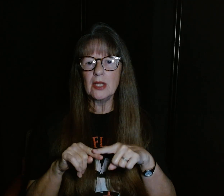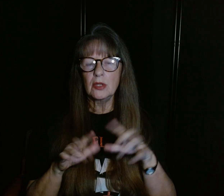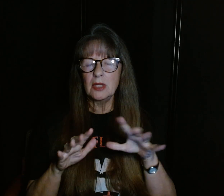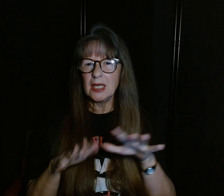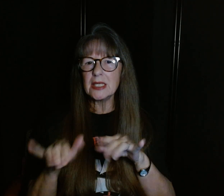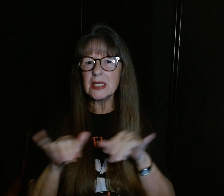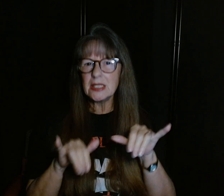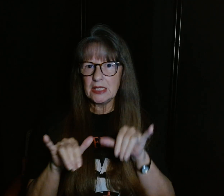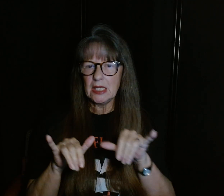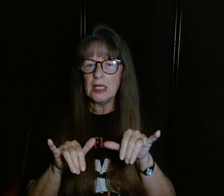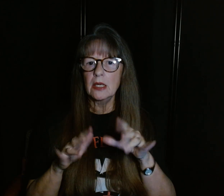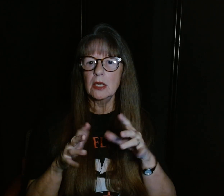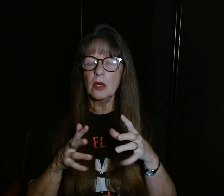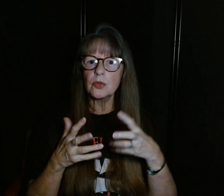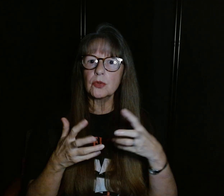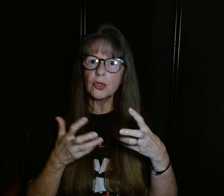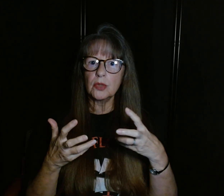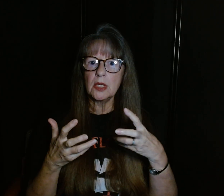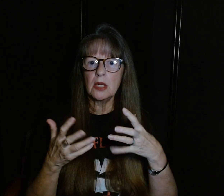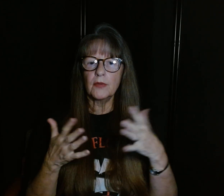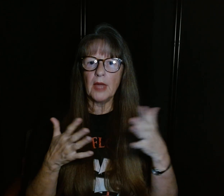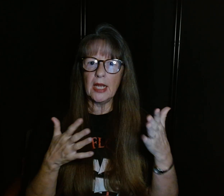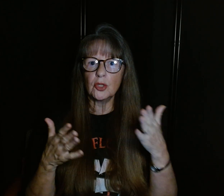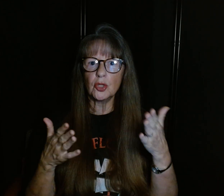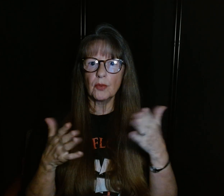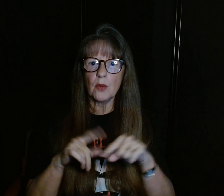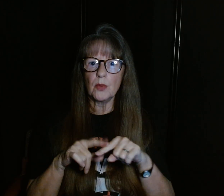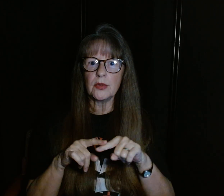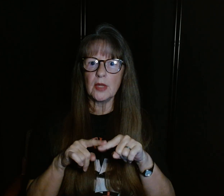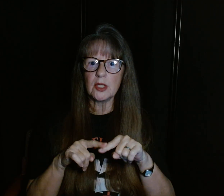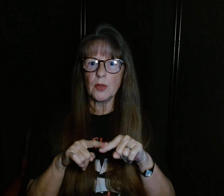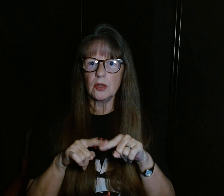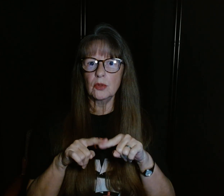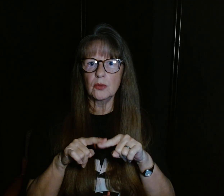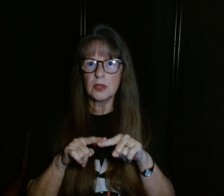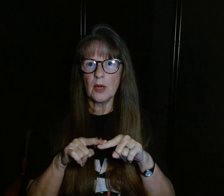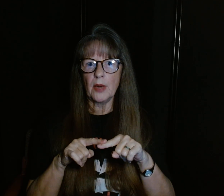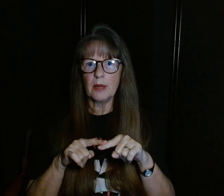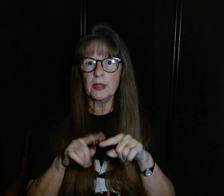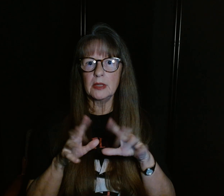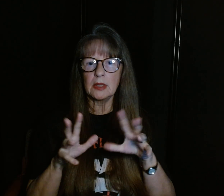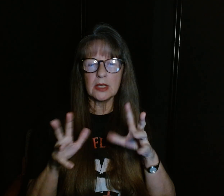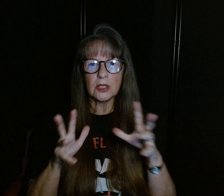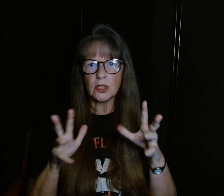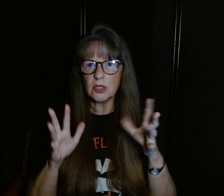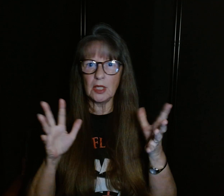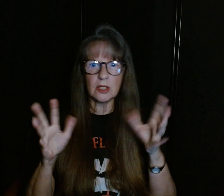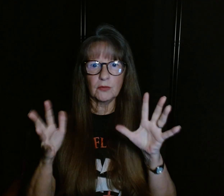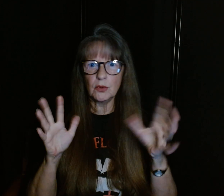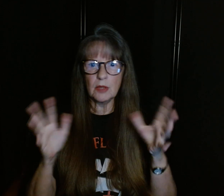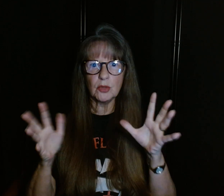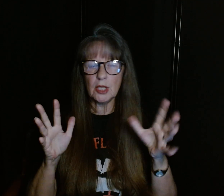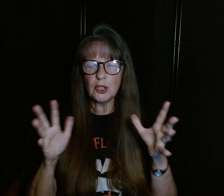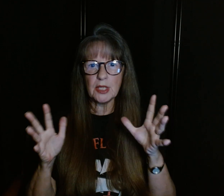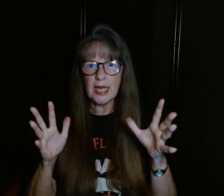the consistency and also the strength of the hand that you write with, and that's why you use that way. But it's consistency, because if you keep changing